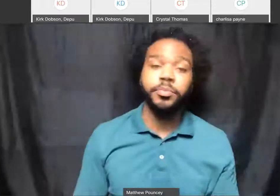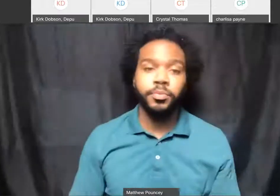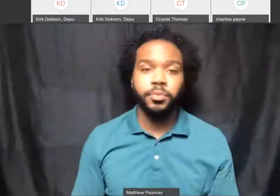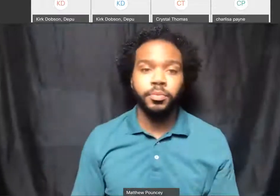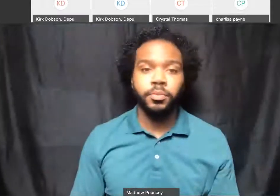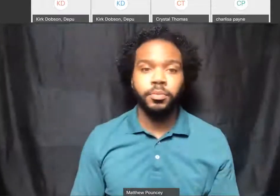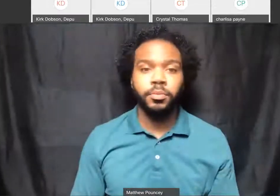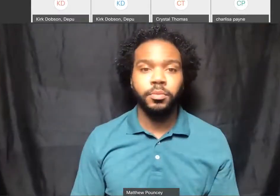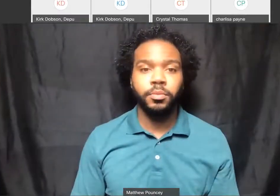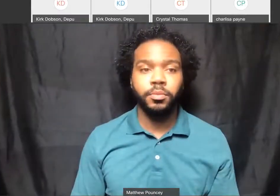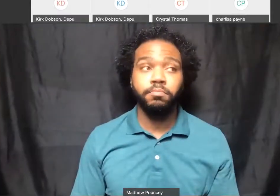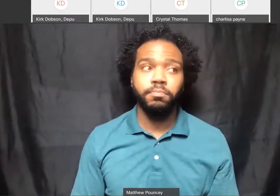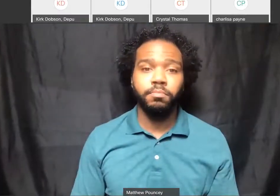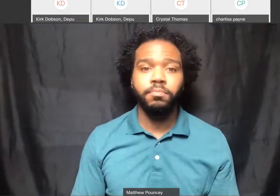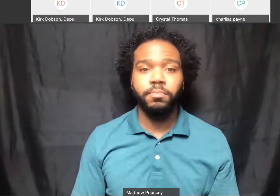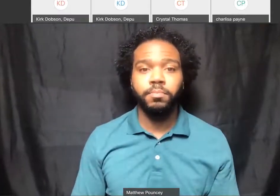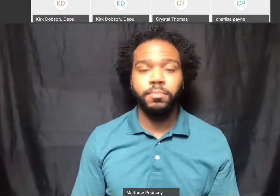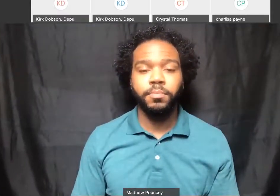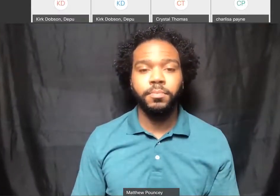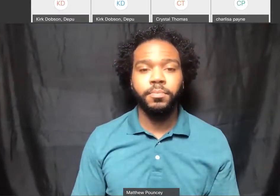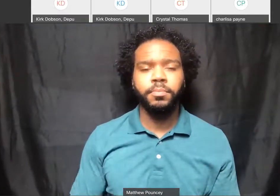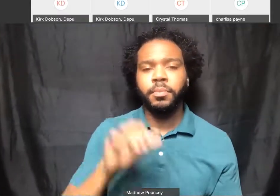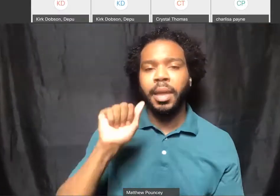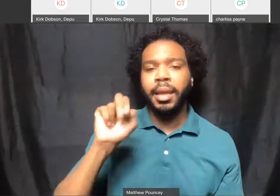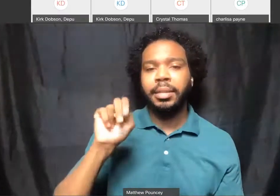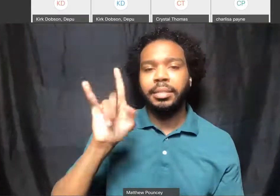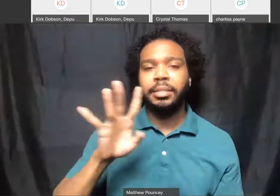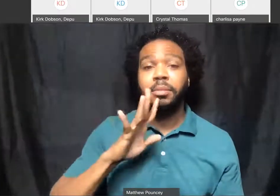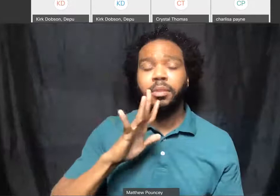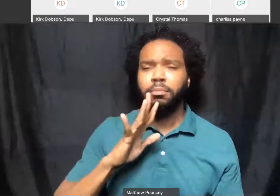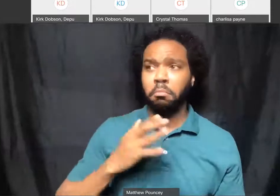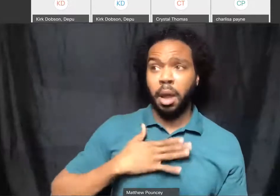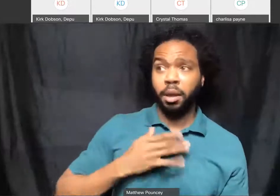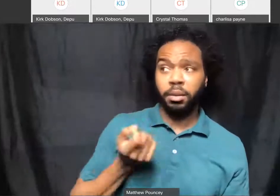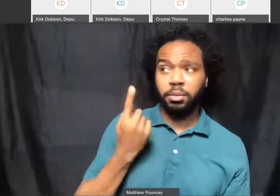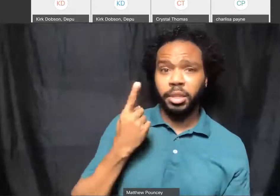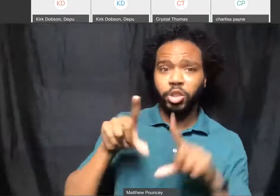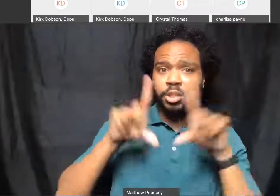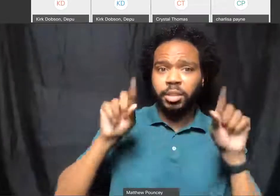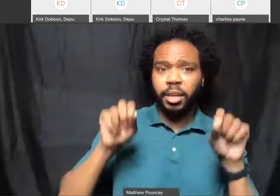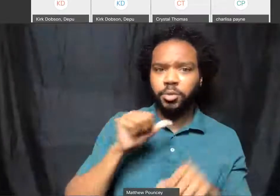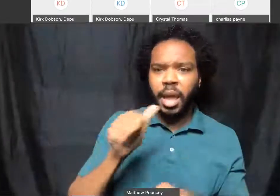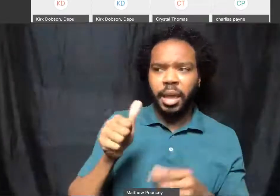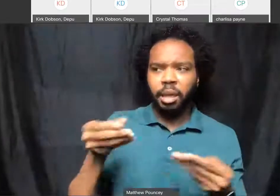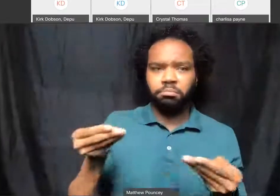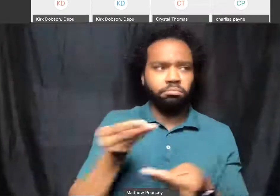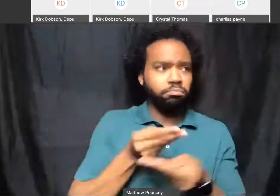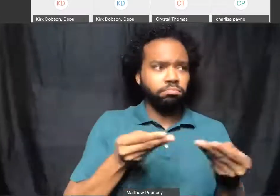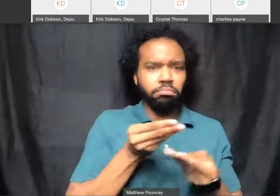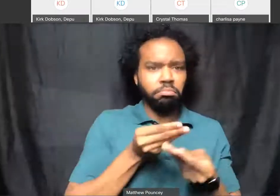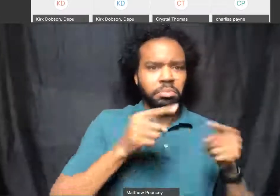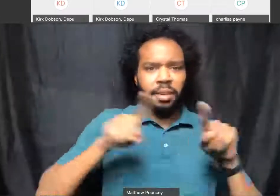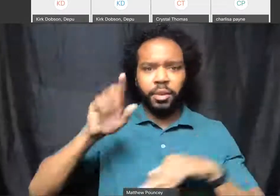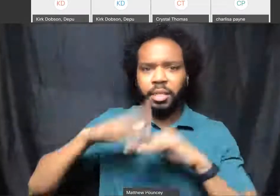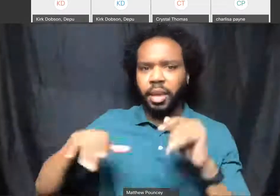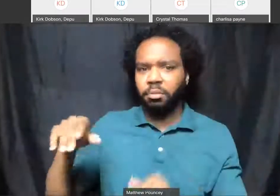Yeah. Because our understanding is that those checks are not being handled any differently from any other, like if someone got